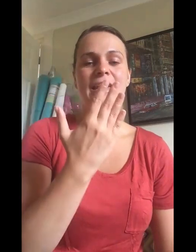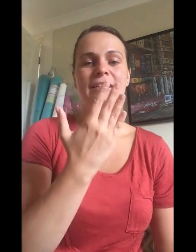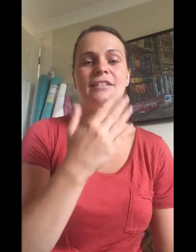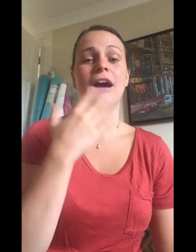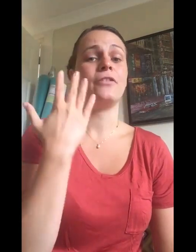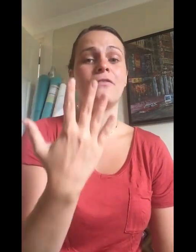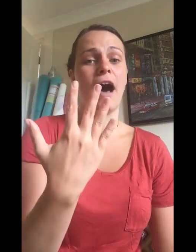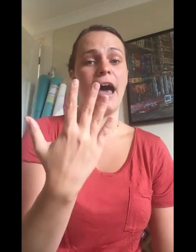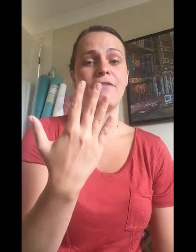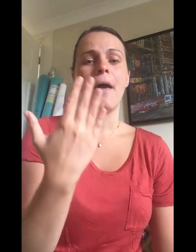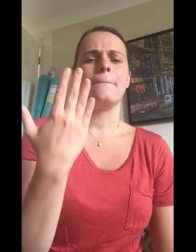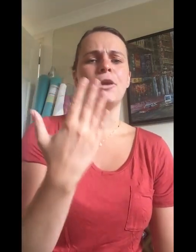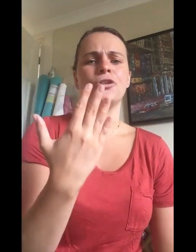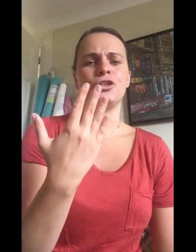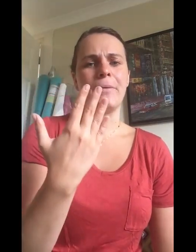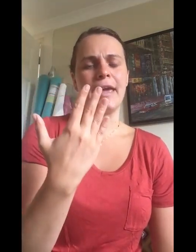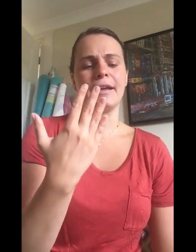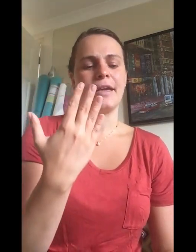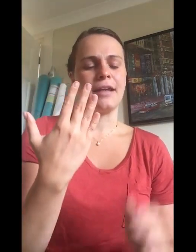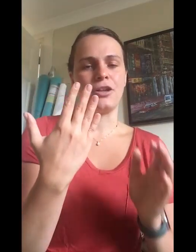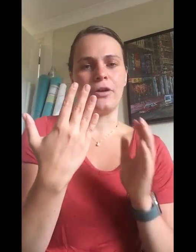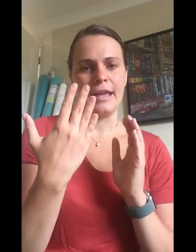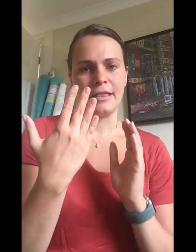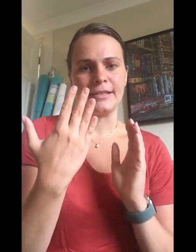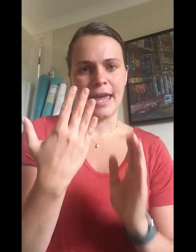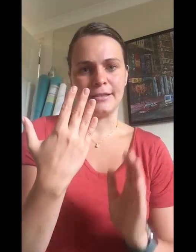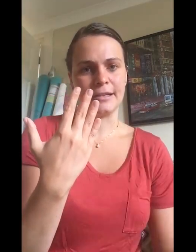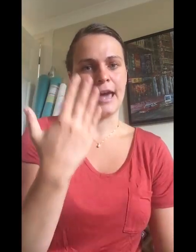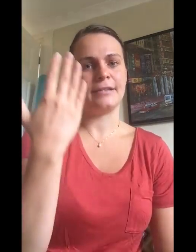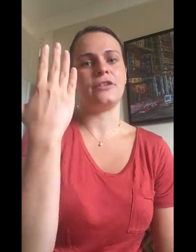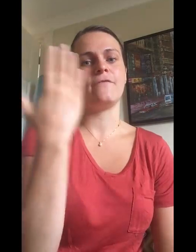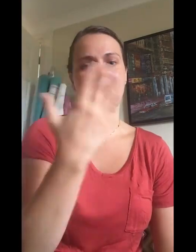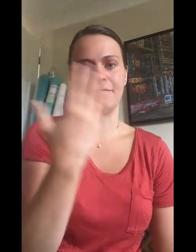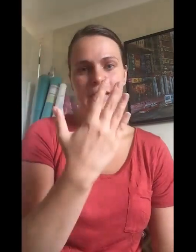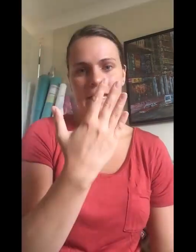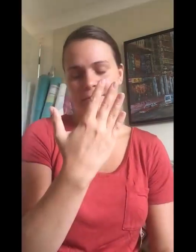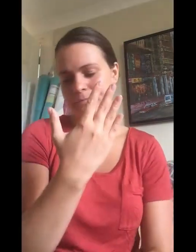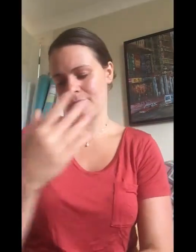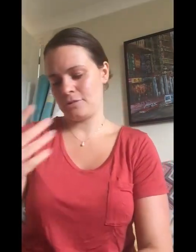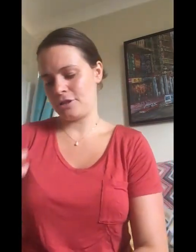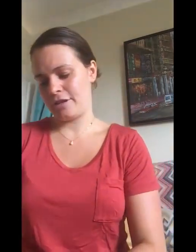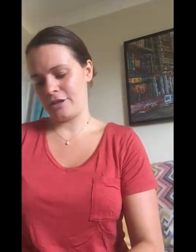15. So you have your 5, but you're showing that you're in the teens, okay? So 15. So give it a